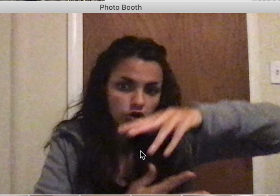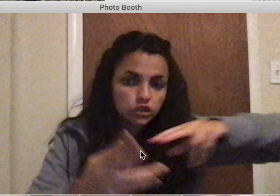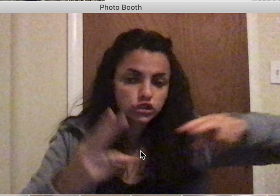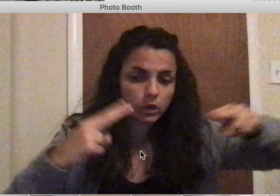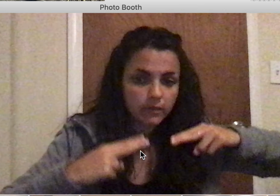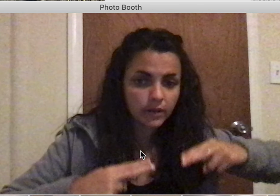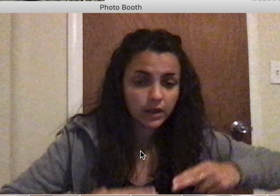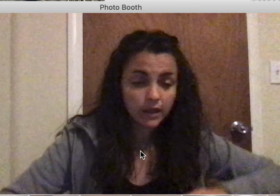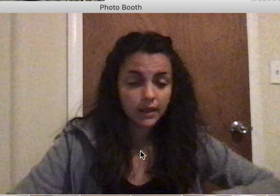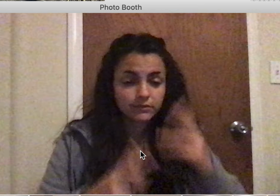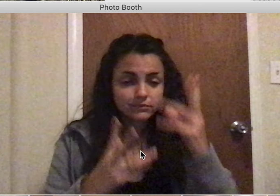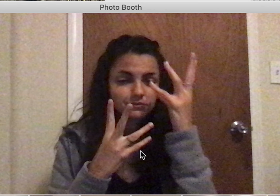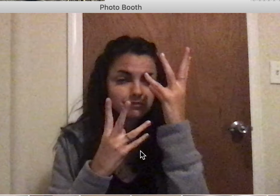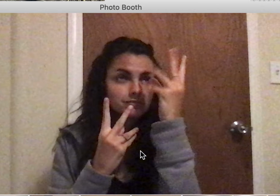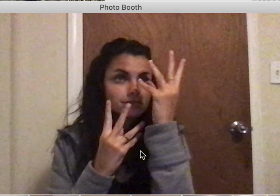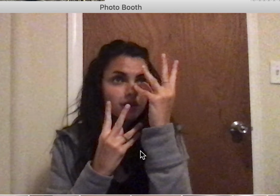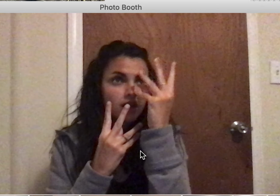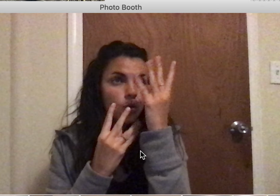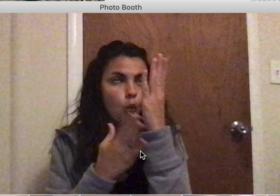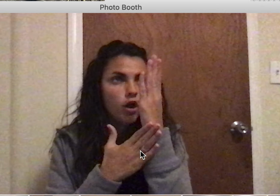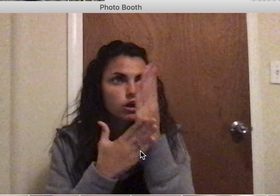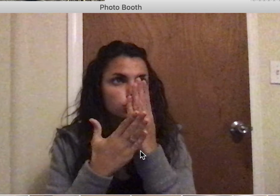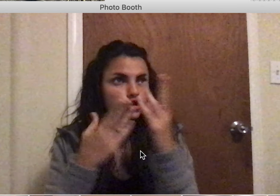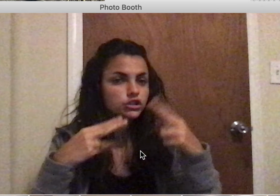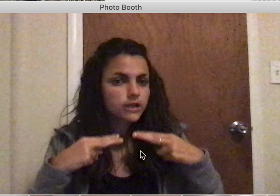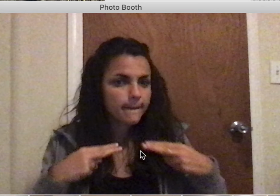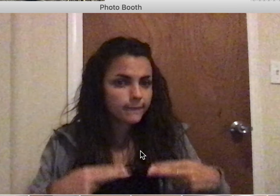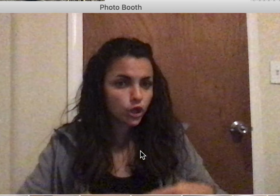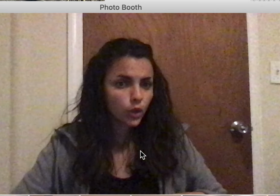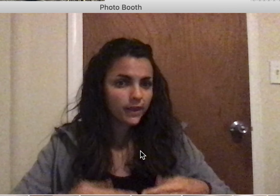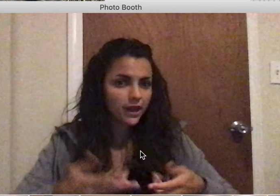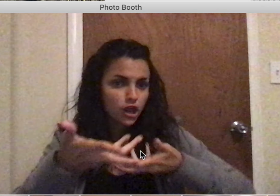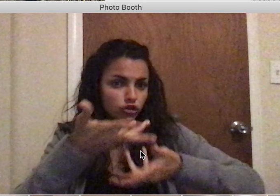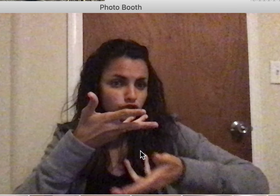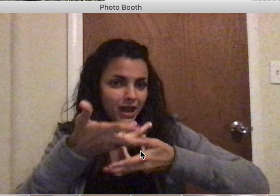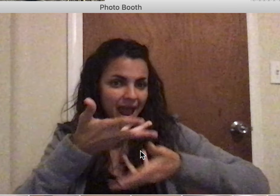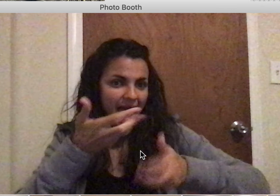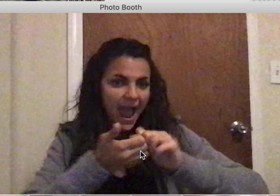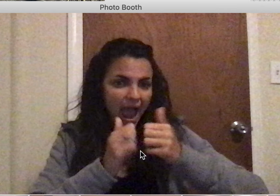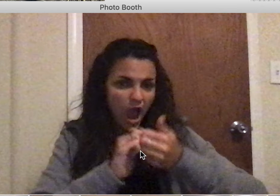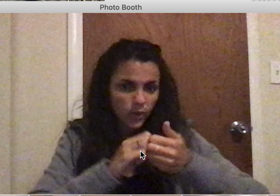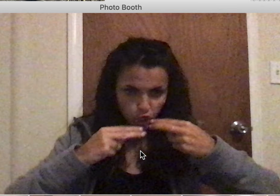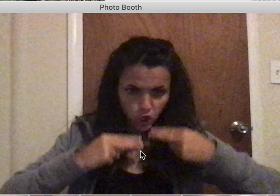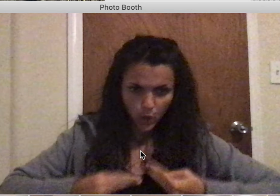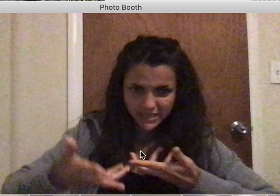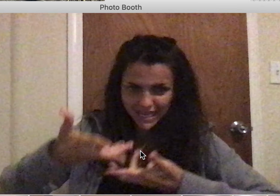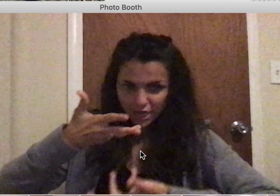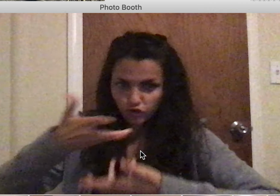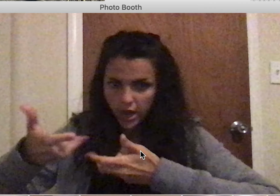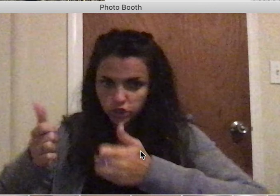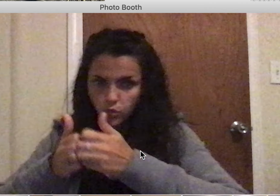some human interactions, like how do we interact with the world on a daily basis?